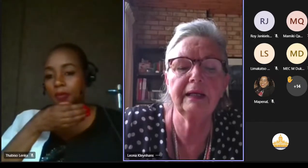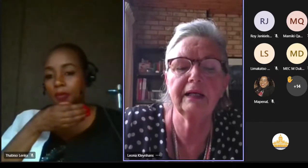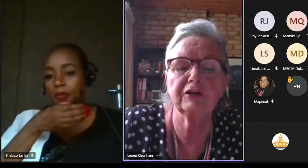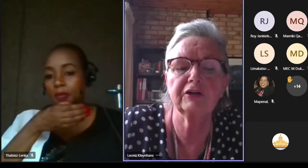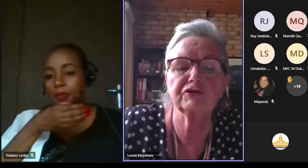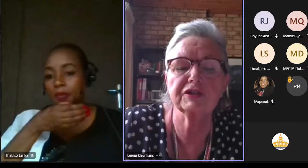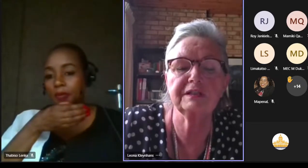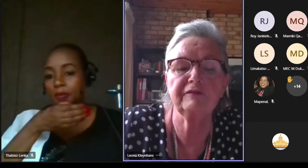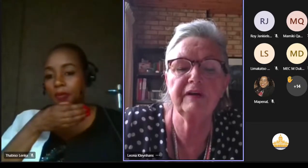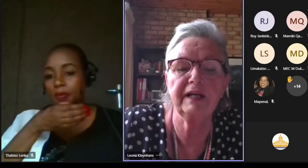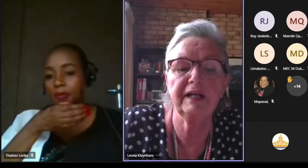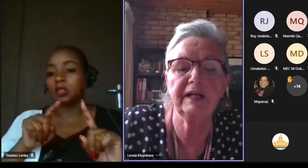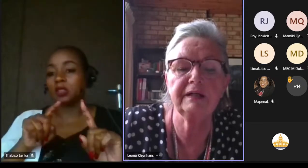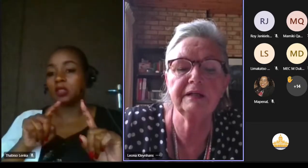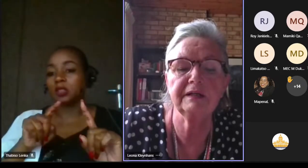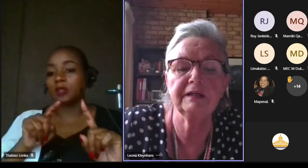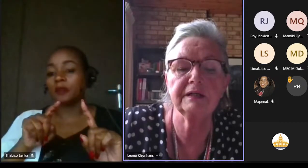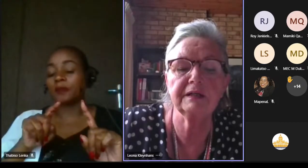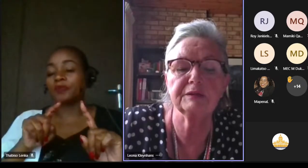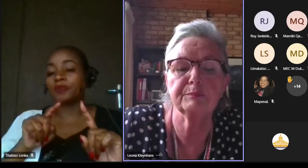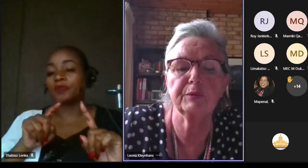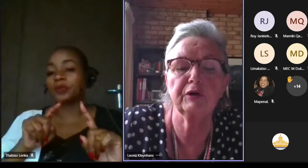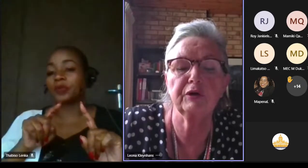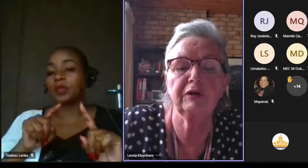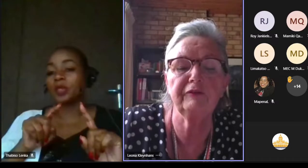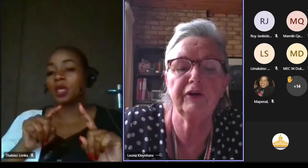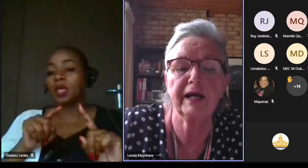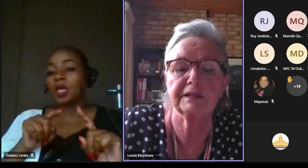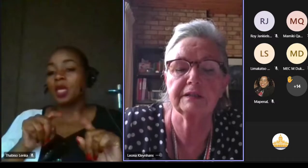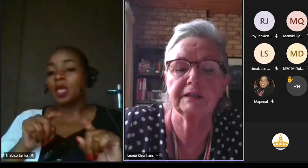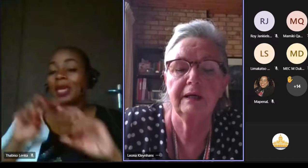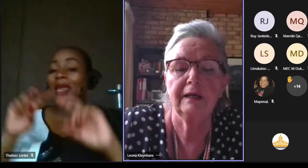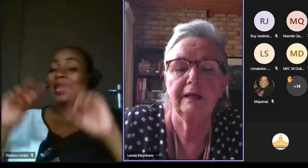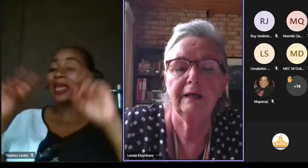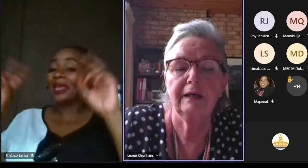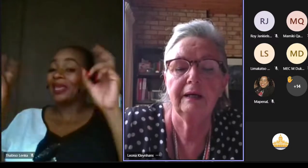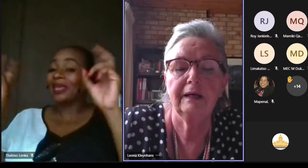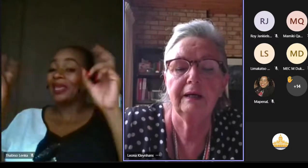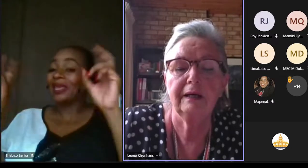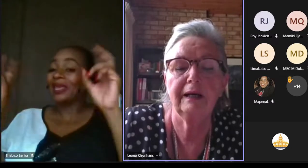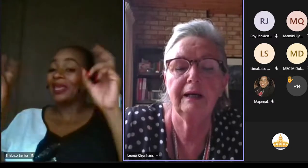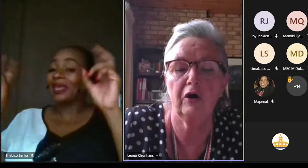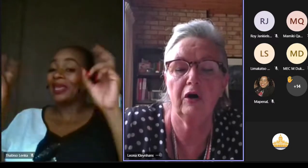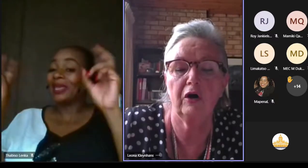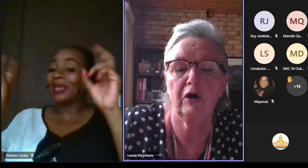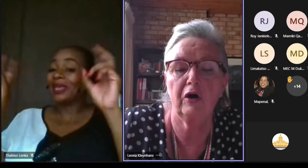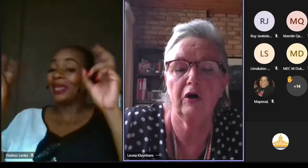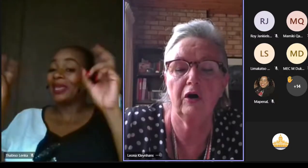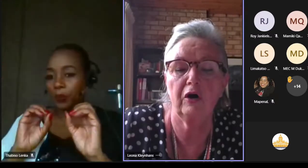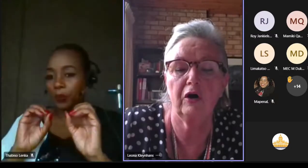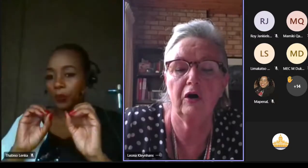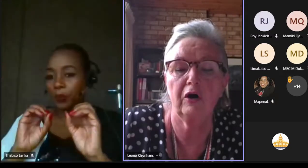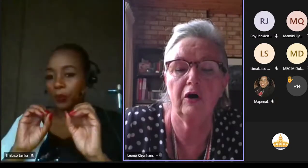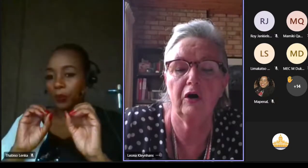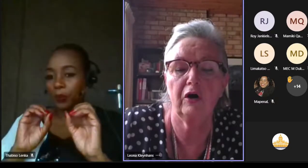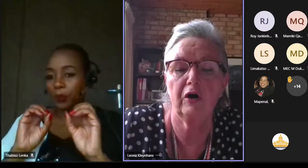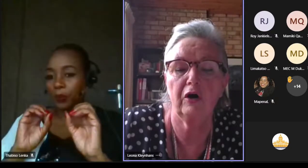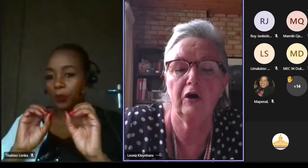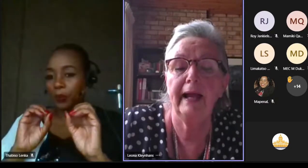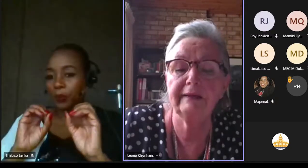Illegal electricity vendors proliferated like mushrooms of rain.